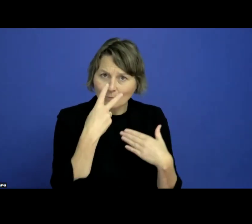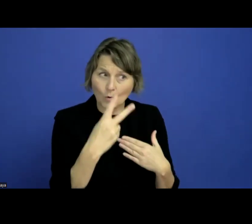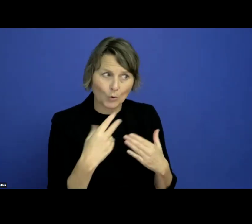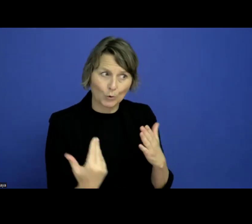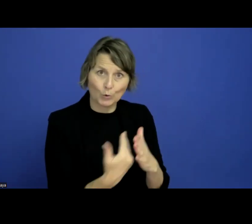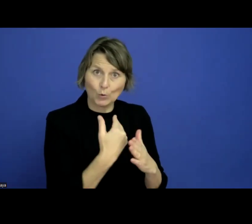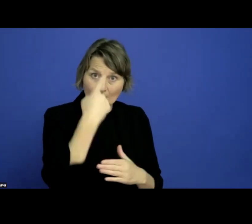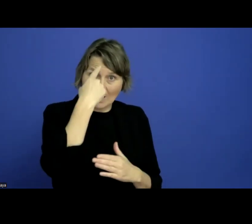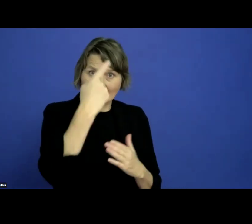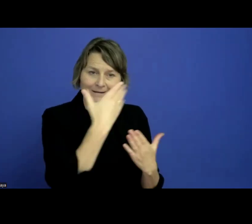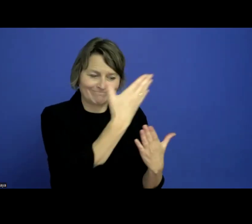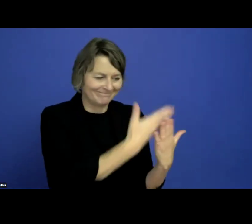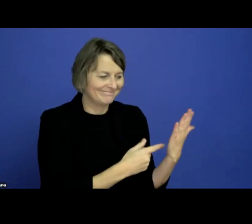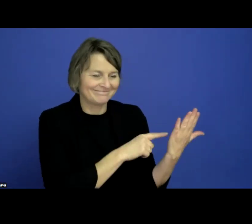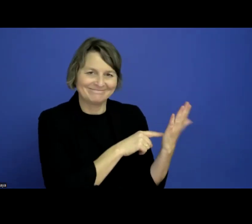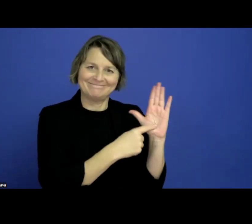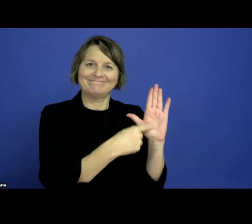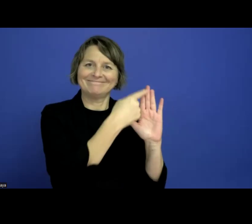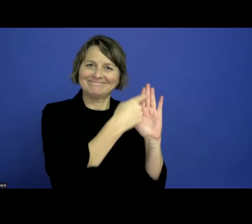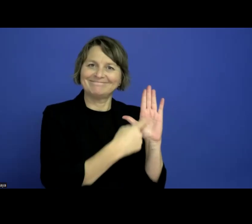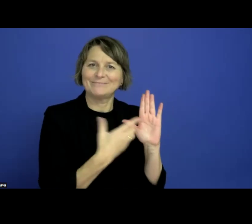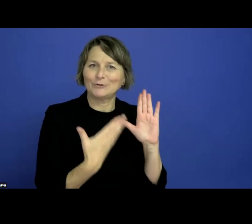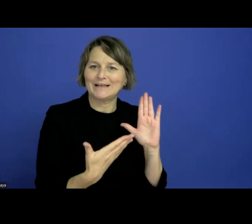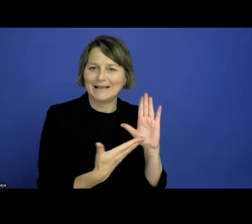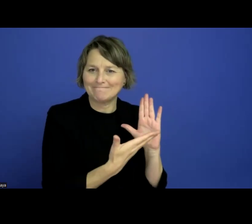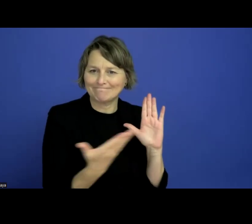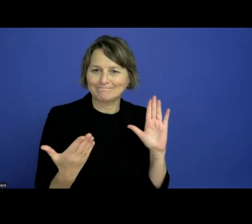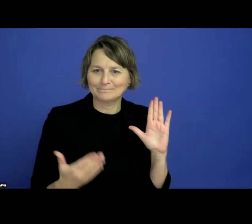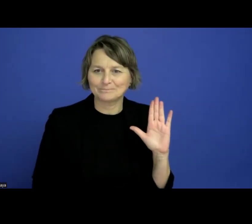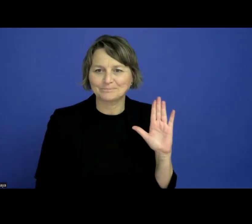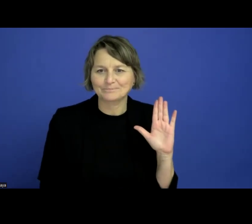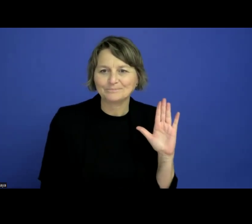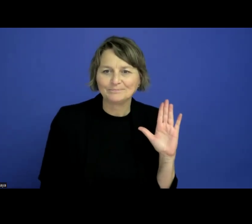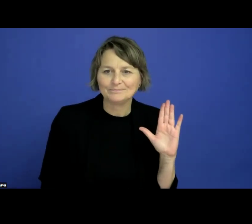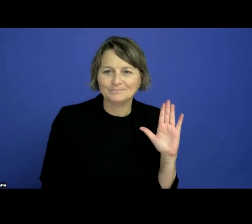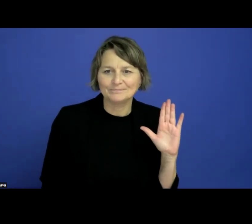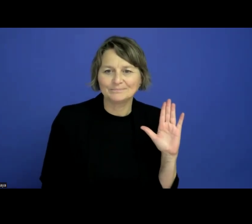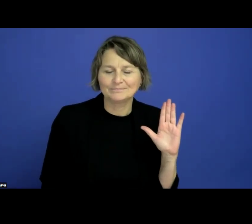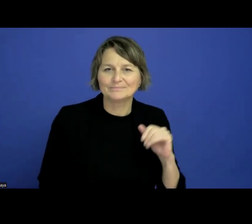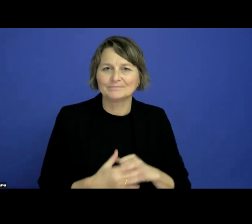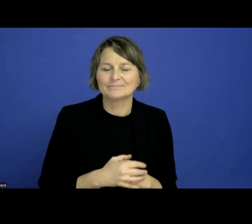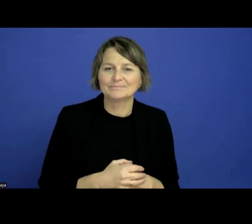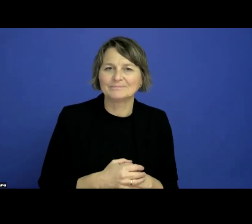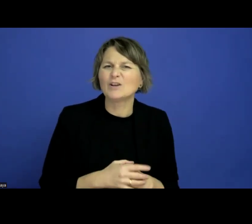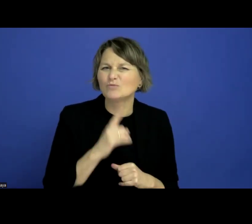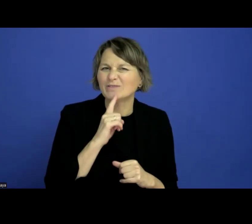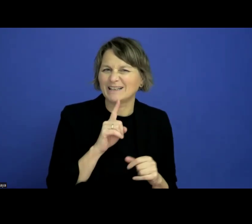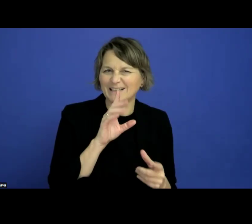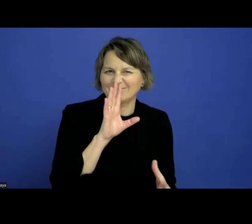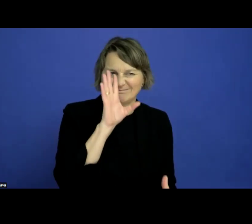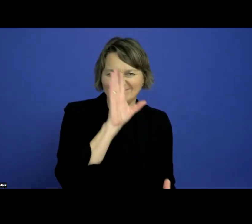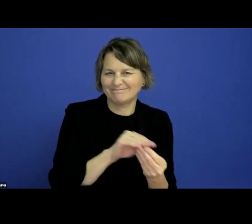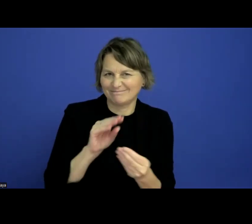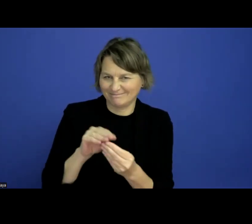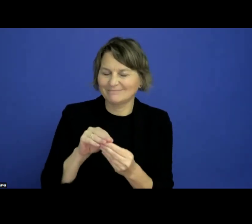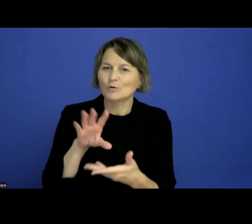company representatives, of course, presented today. They are also, in a nutshell, included in our report, Care to